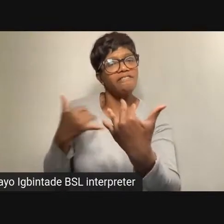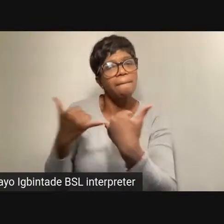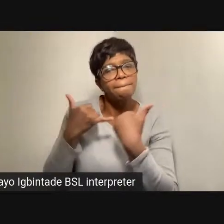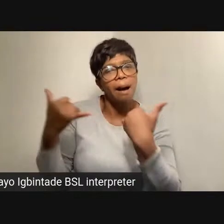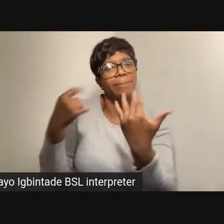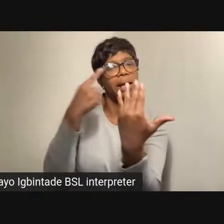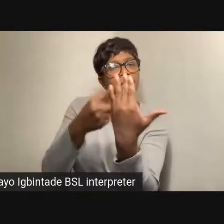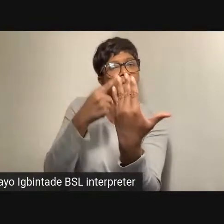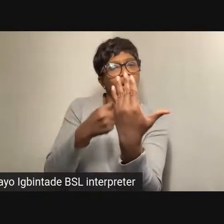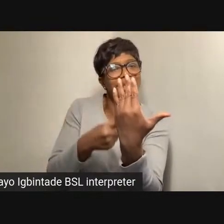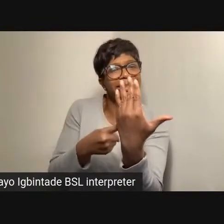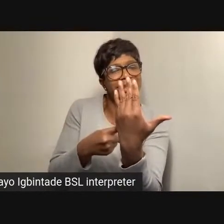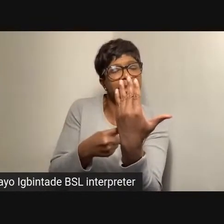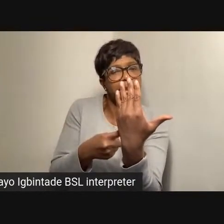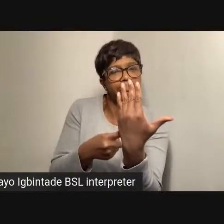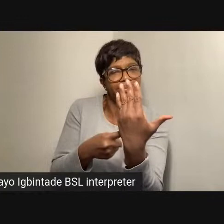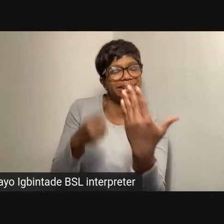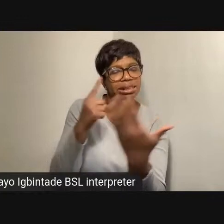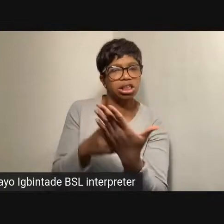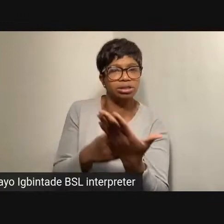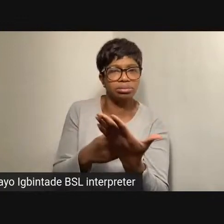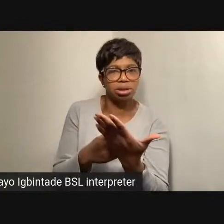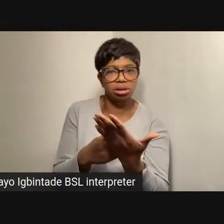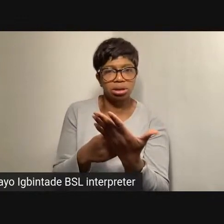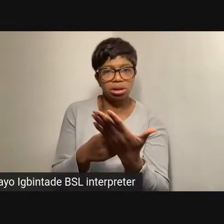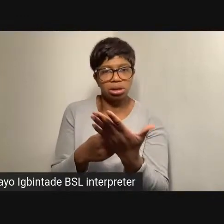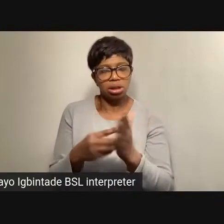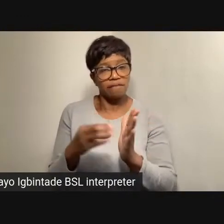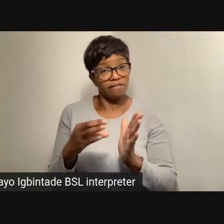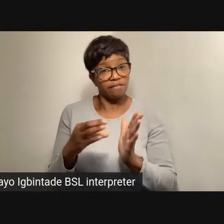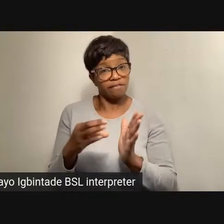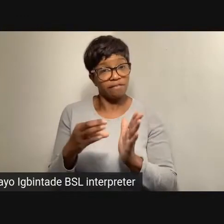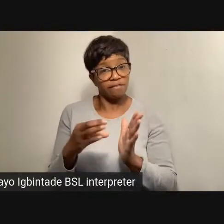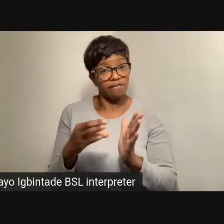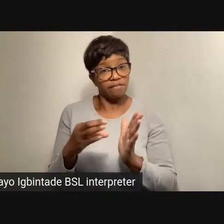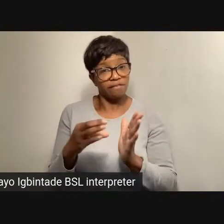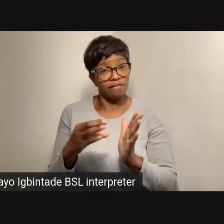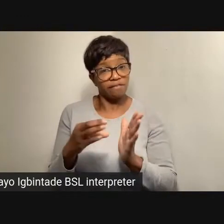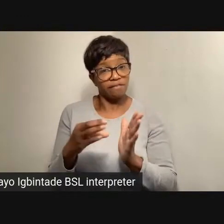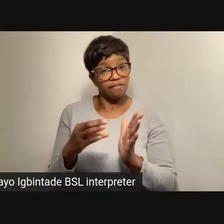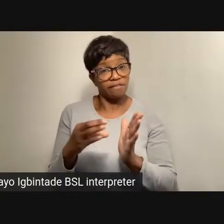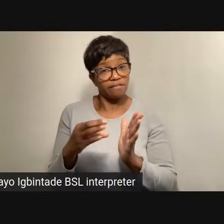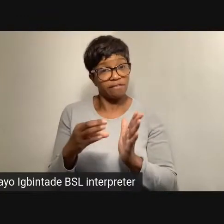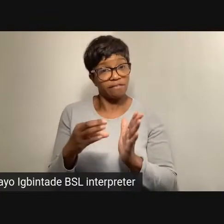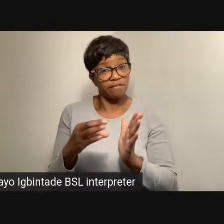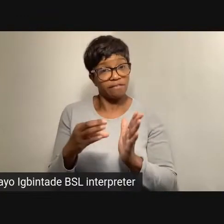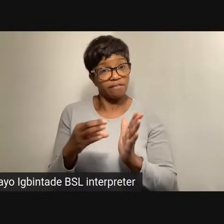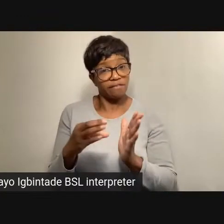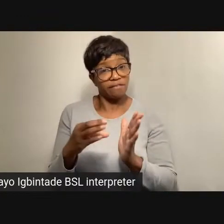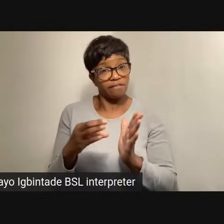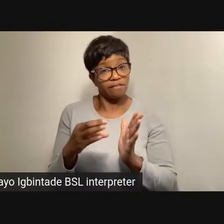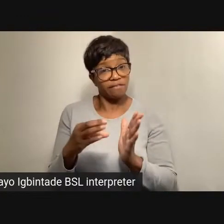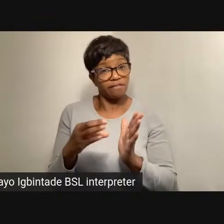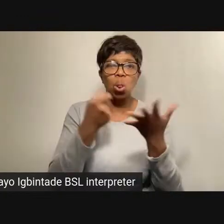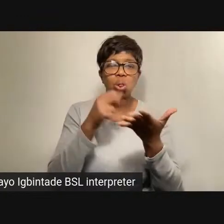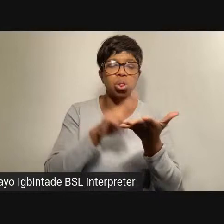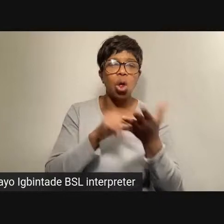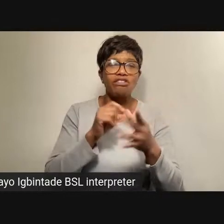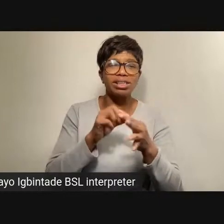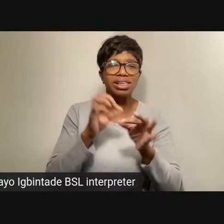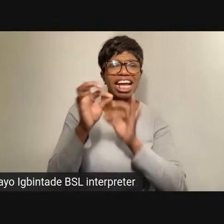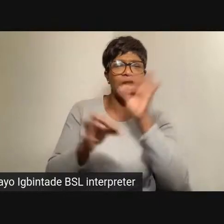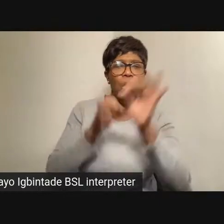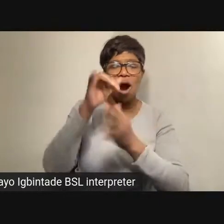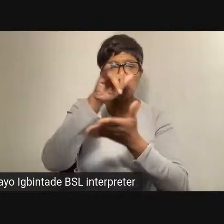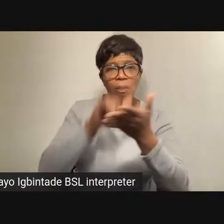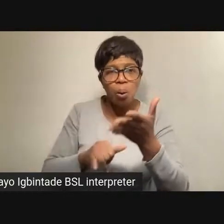mechanisms. For example, since the publication of the Stephen Lawrence Inquiry Report, there have been numerous